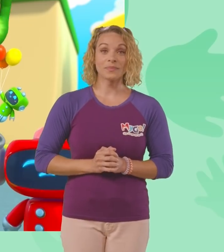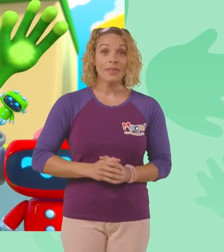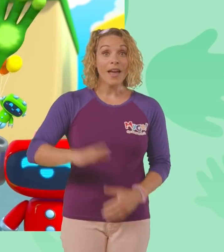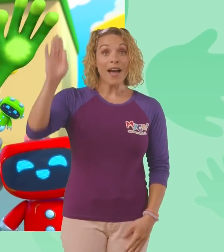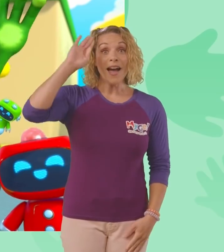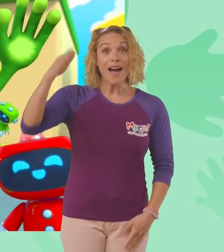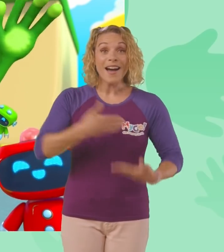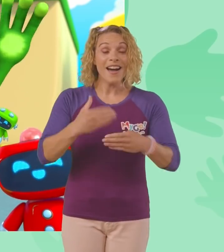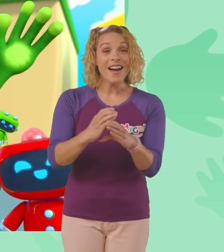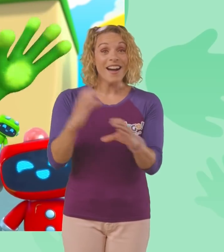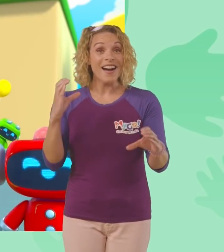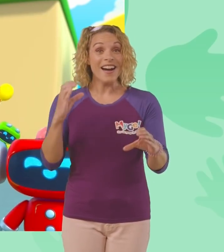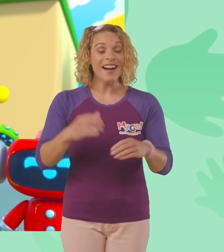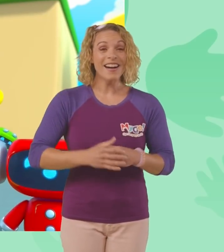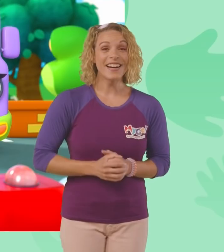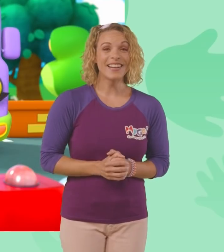Hello, Baby Truck.